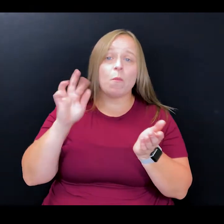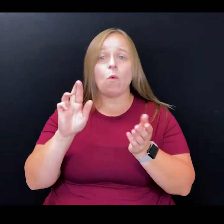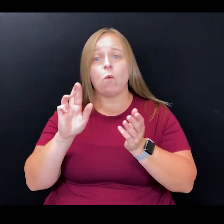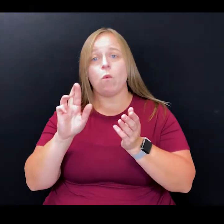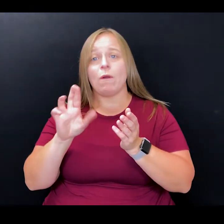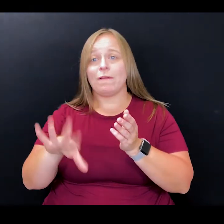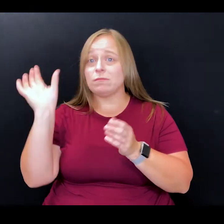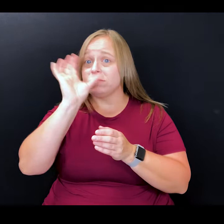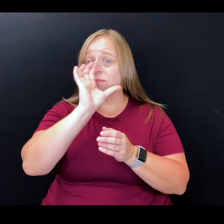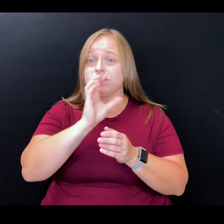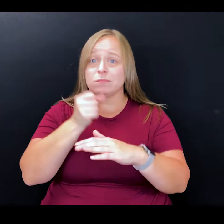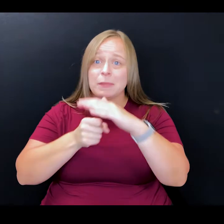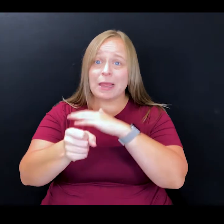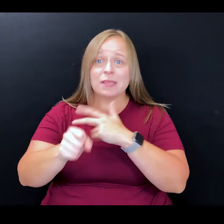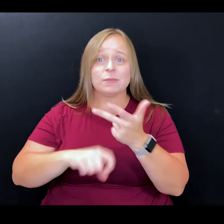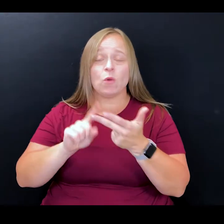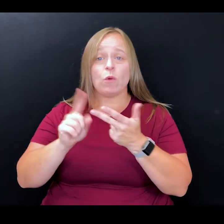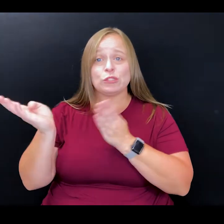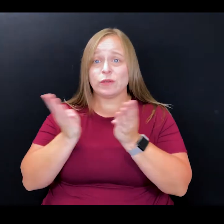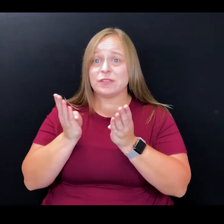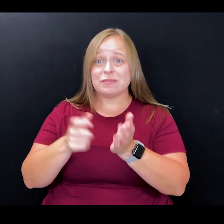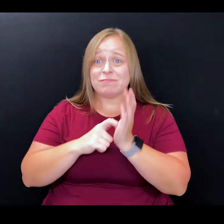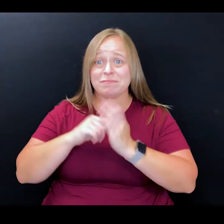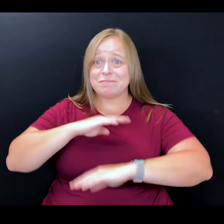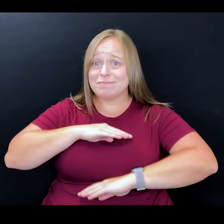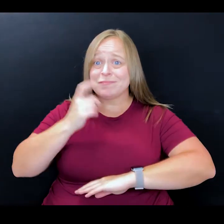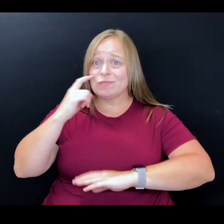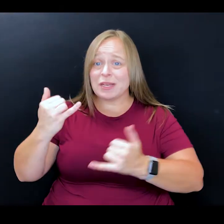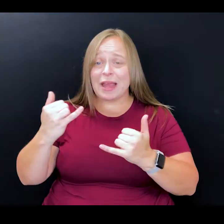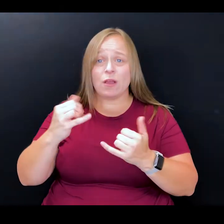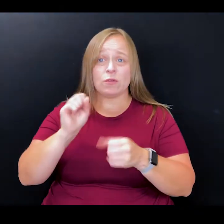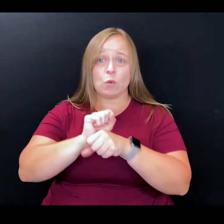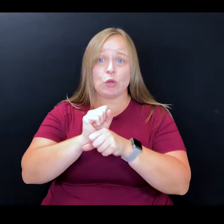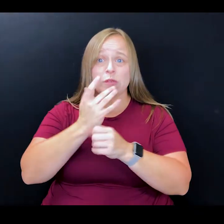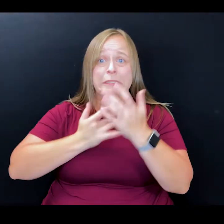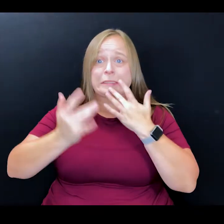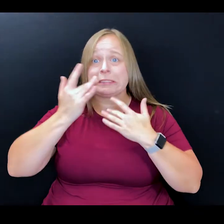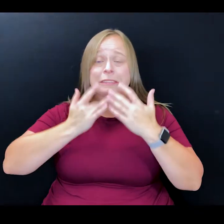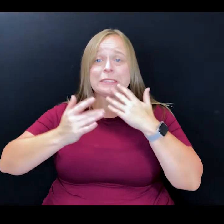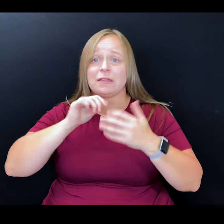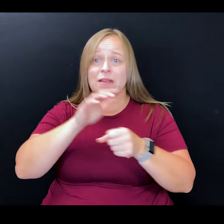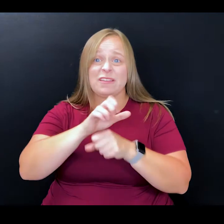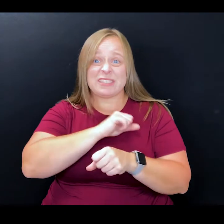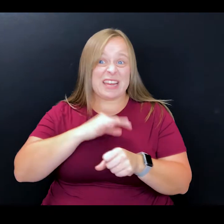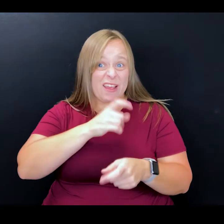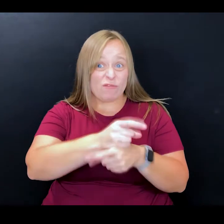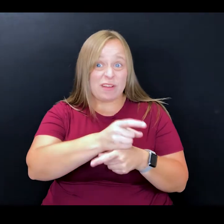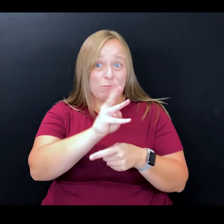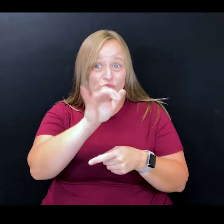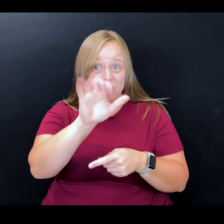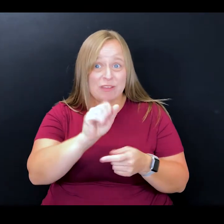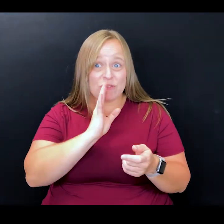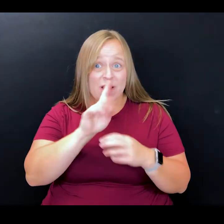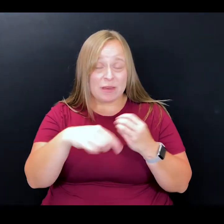or finding placement or services right now. And the work shortage is certainly part of that, Maria, as you